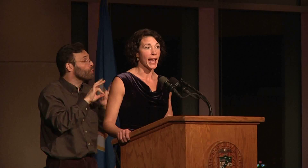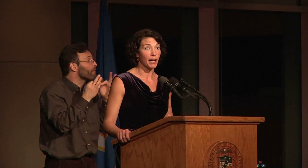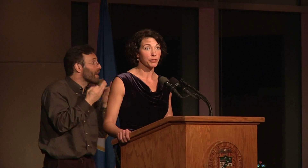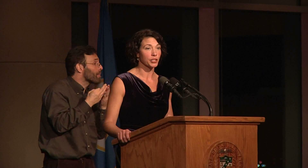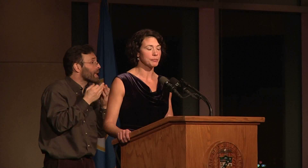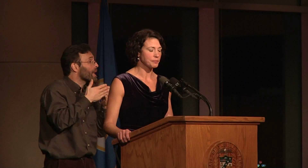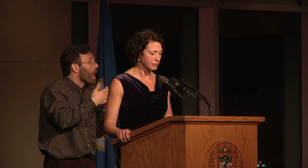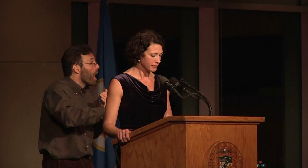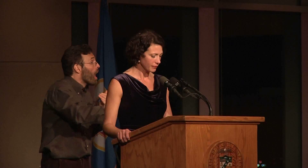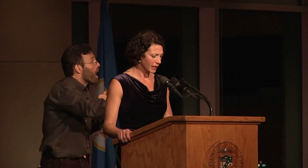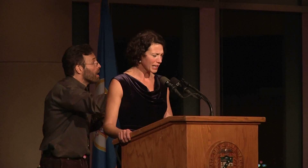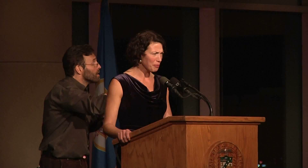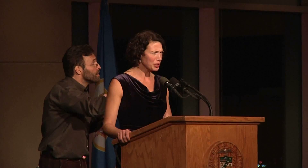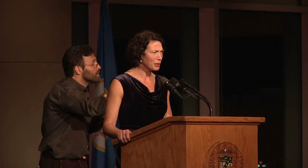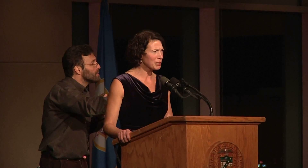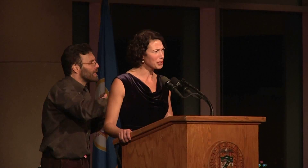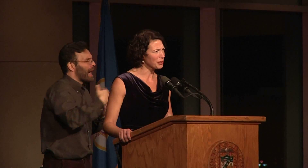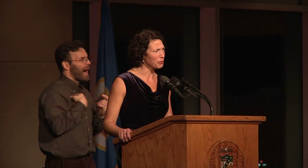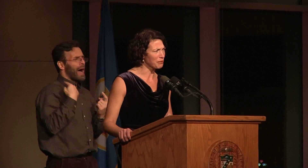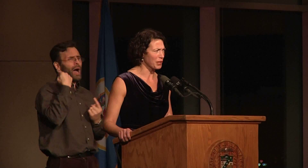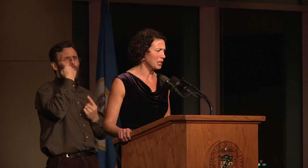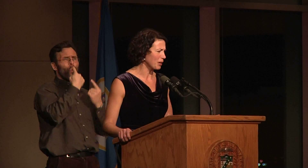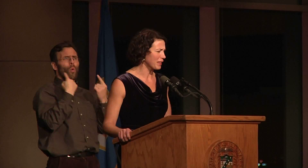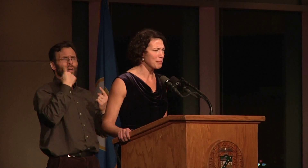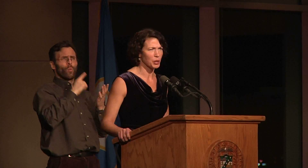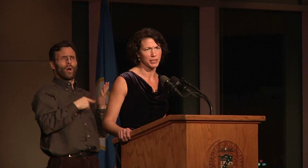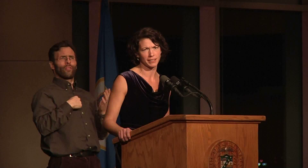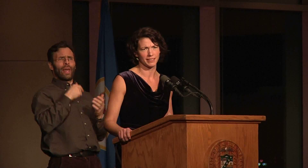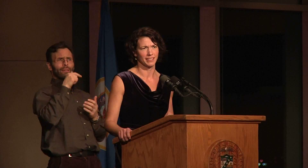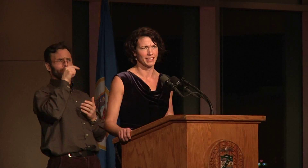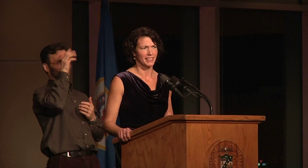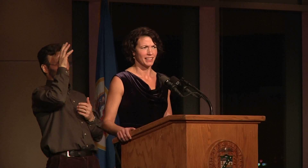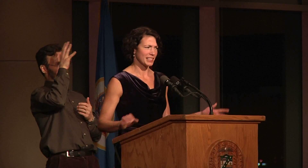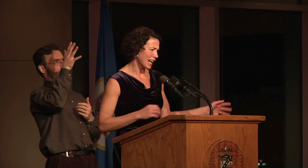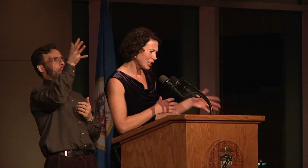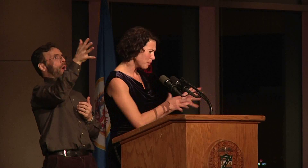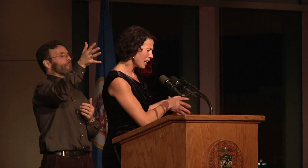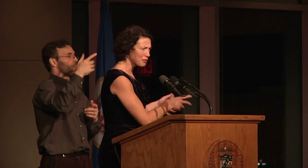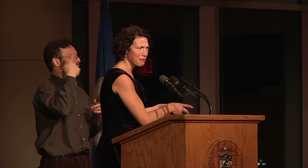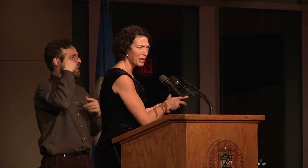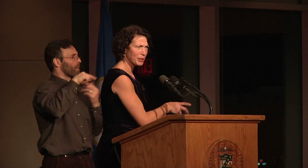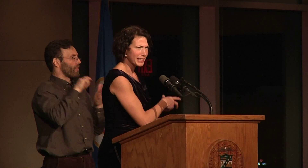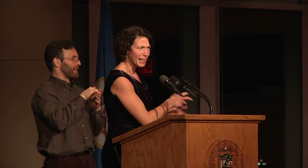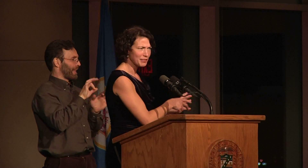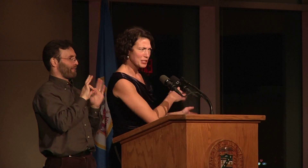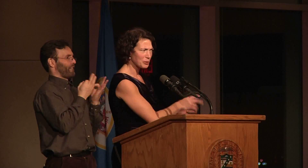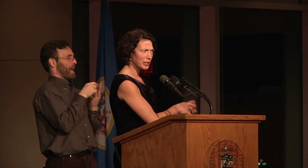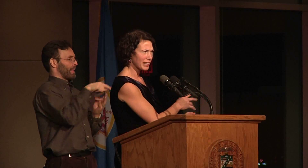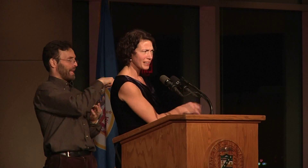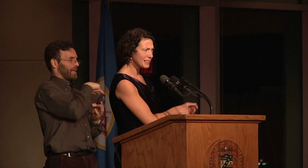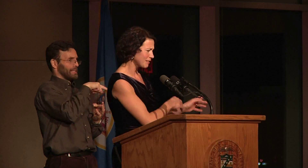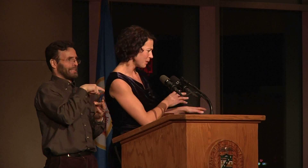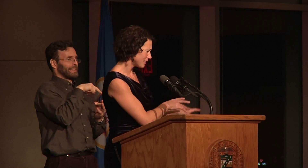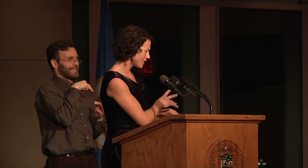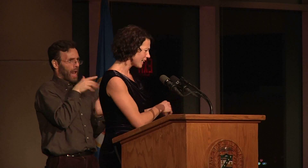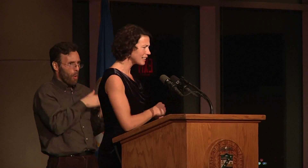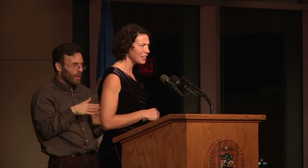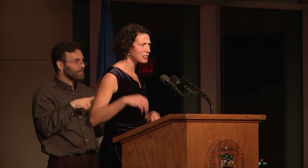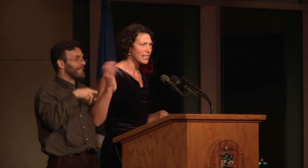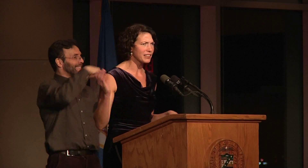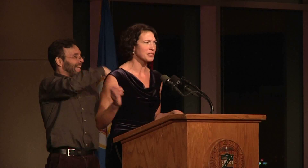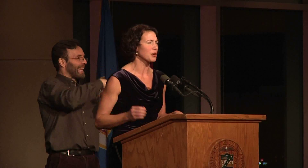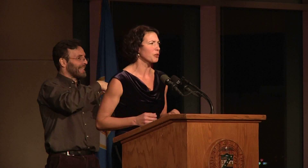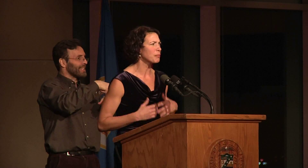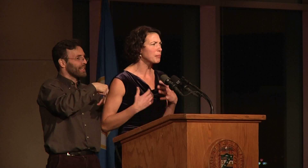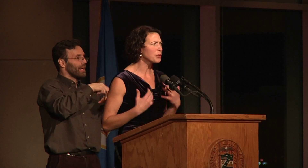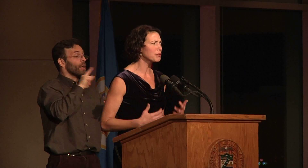come after. And I wondered what he would have thought about that moment. This hodgepodge of family, kind of disorganized, but standing